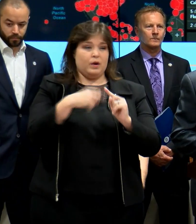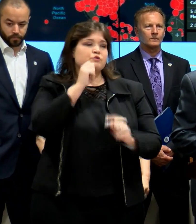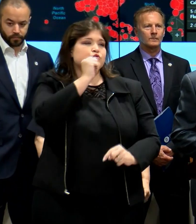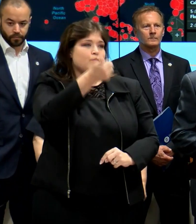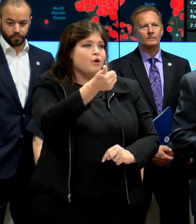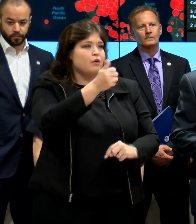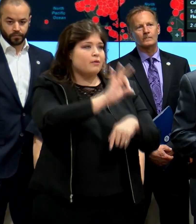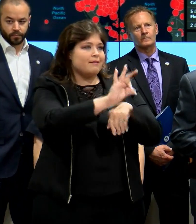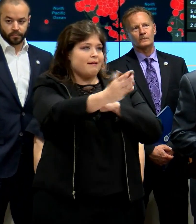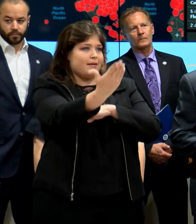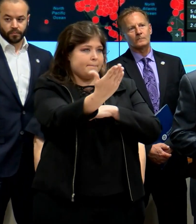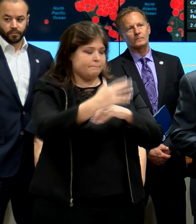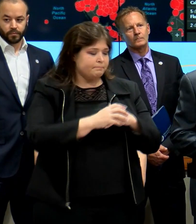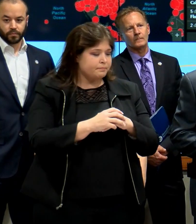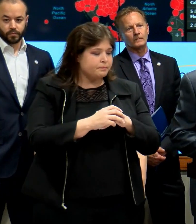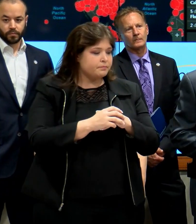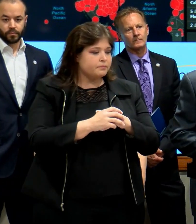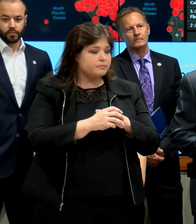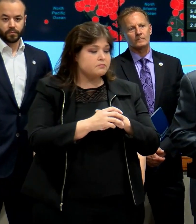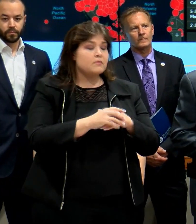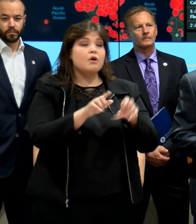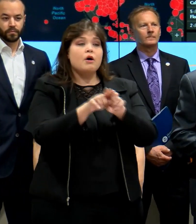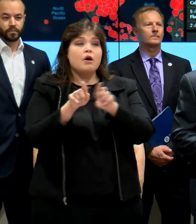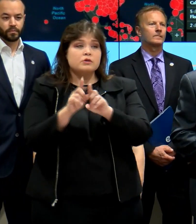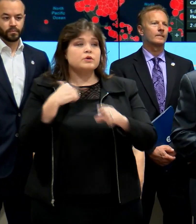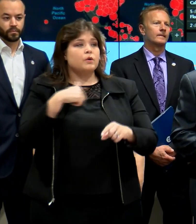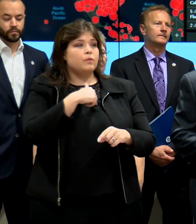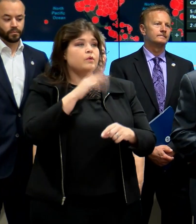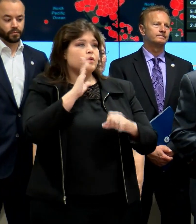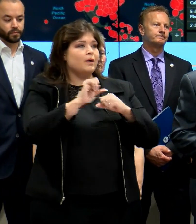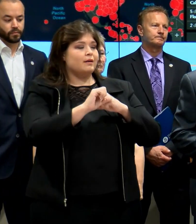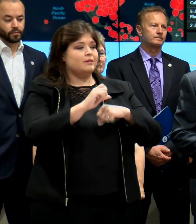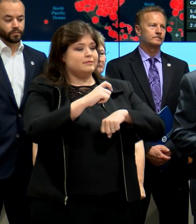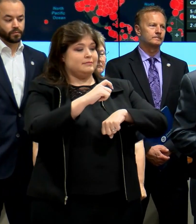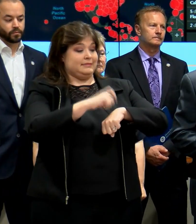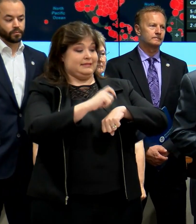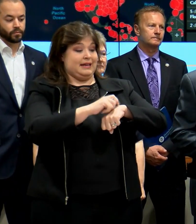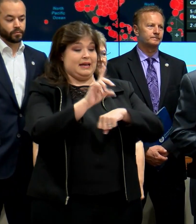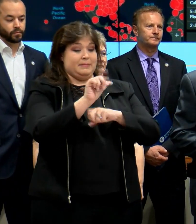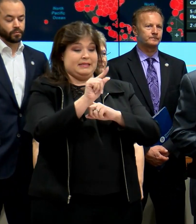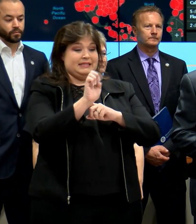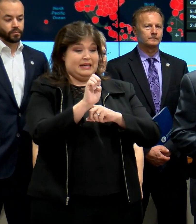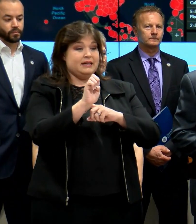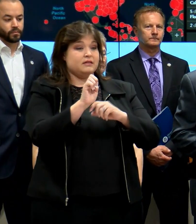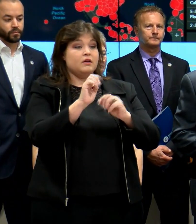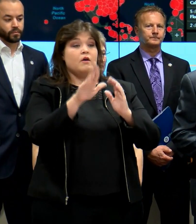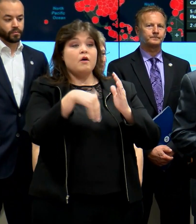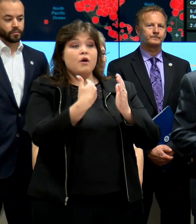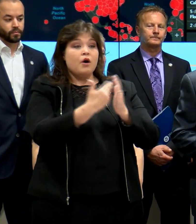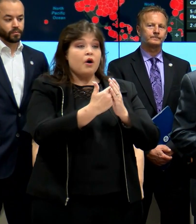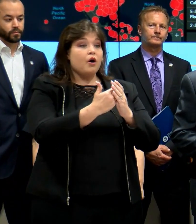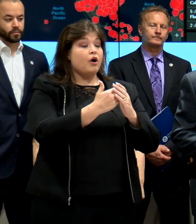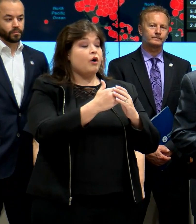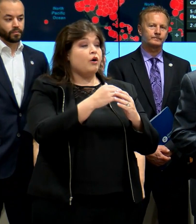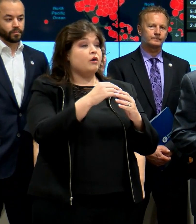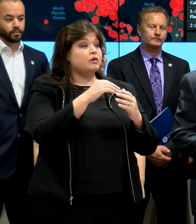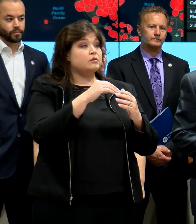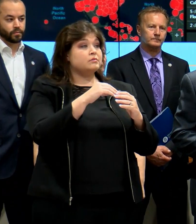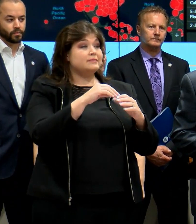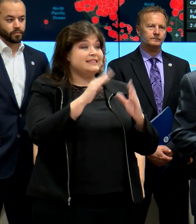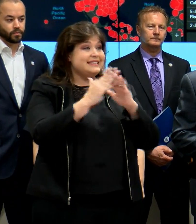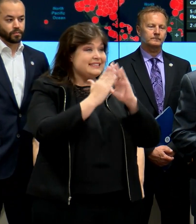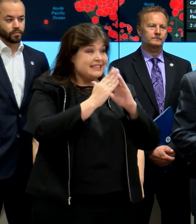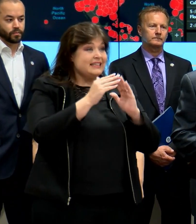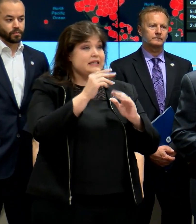9 a.m. In addition to that, we will extend the date of all city produced, sponsored, and permitted events that